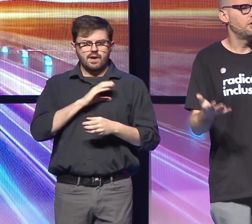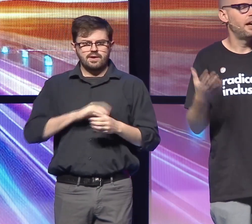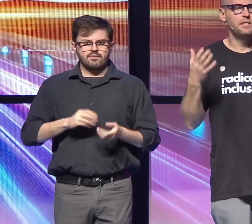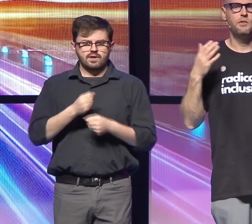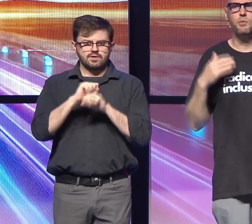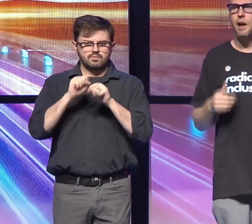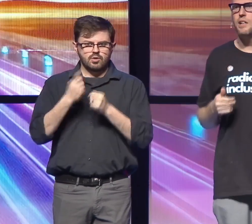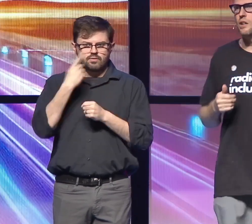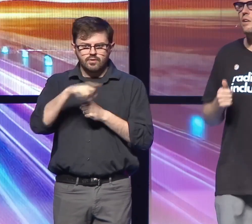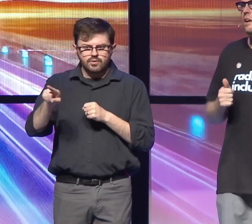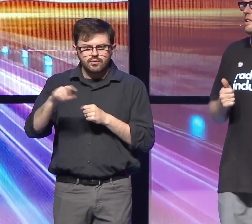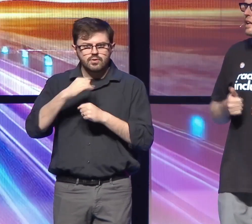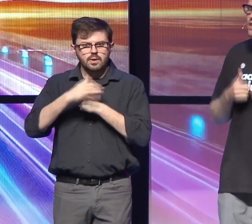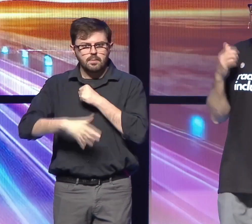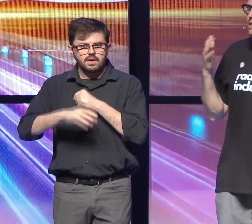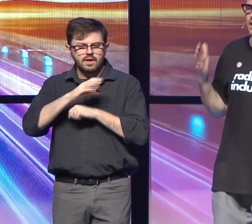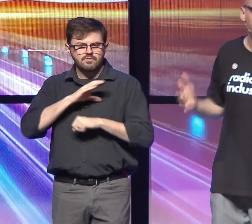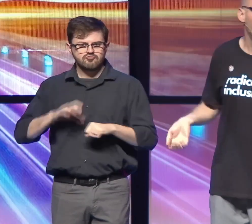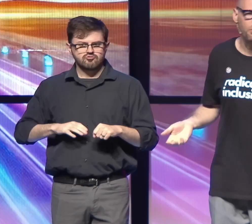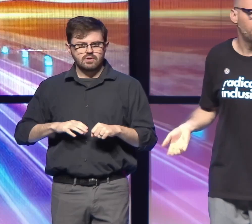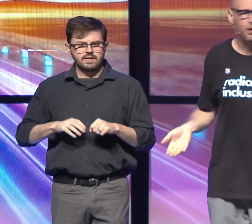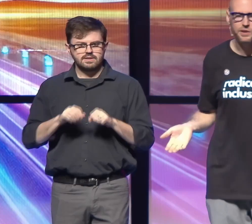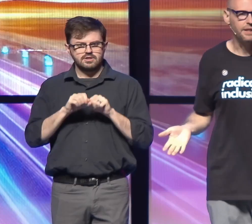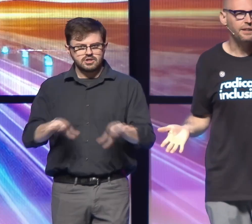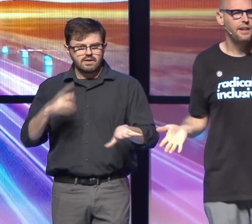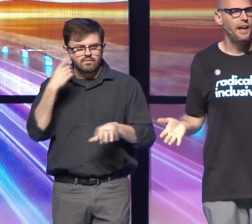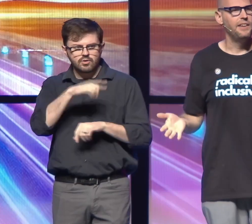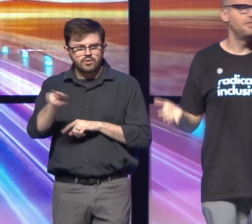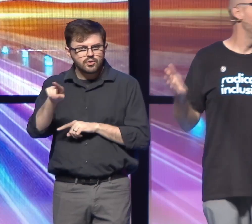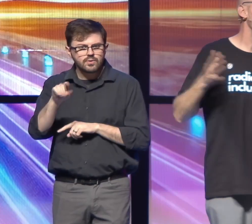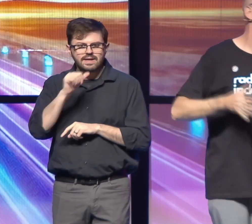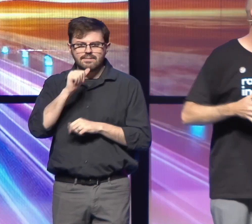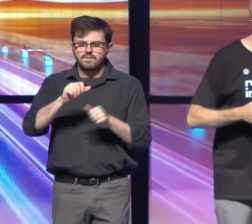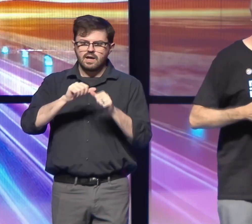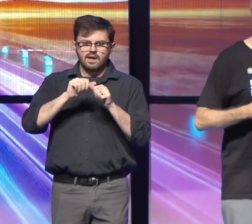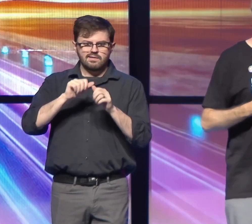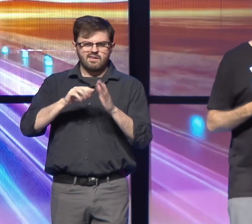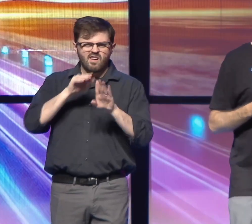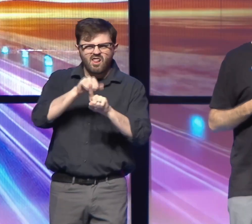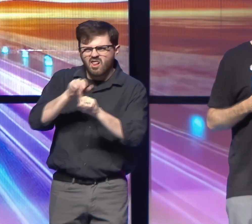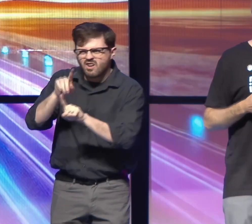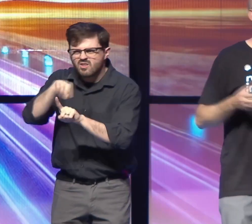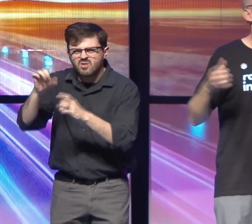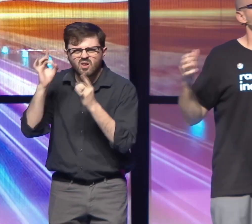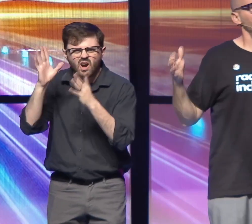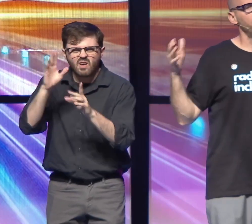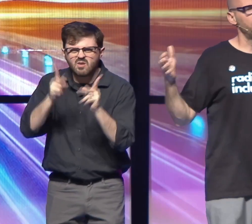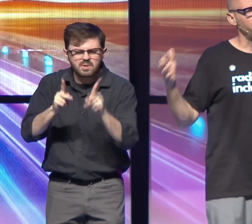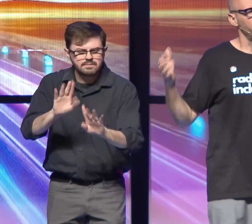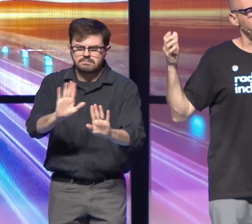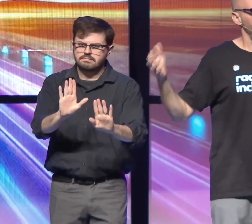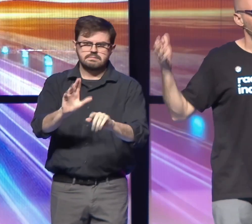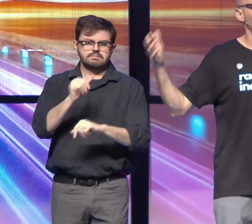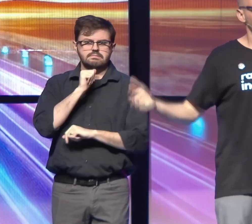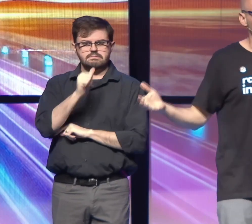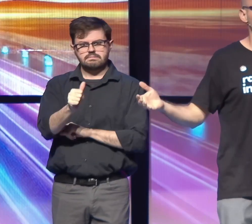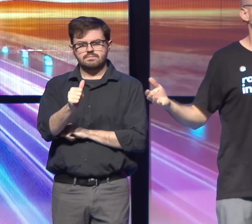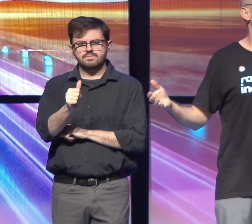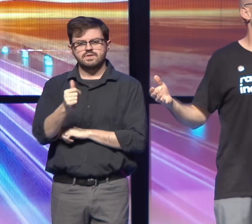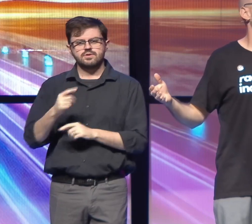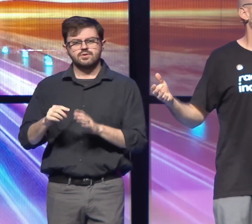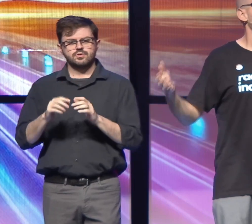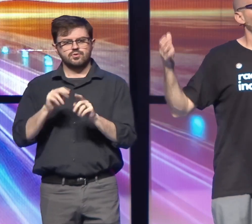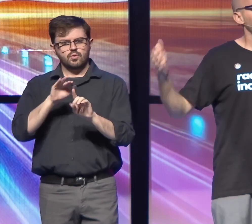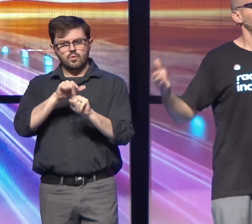for you, as a reminder, not that you're a terrible person and you needed these things, but that our world is filled with terrible